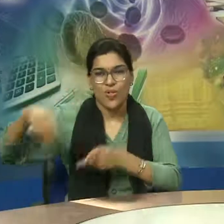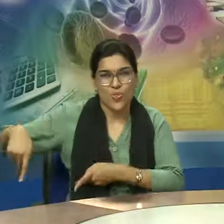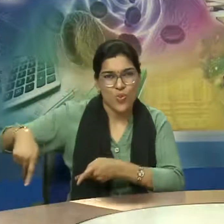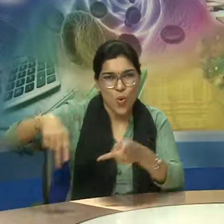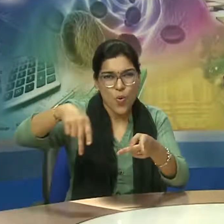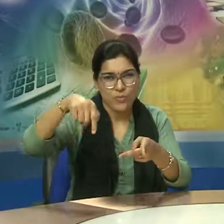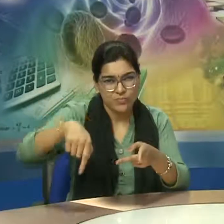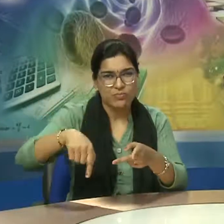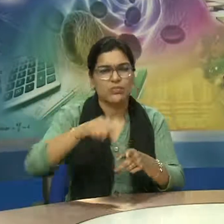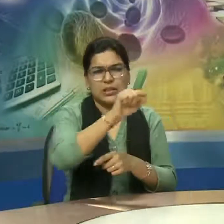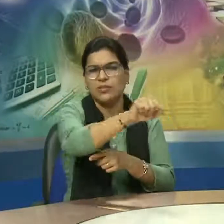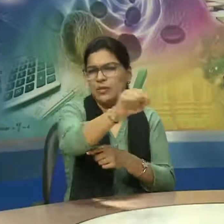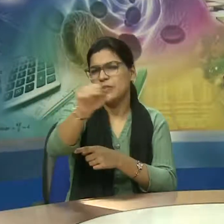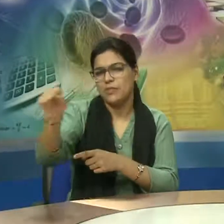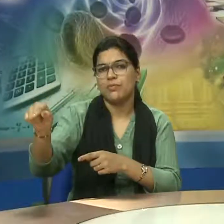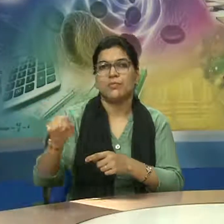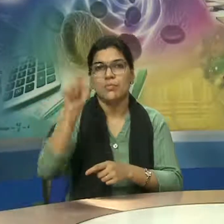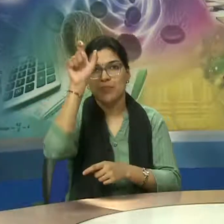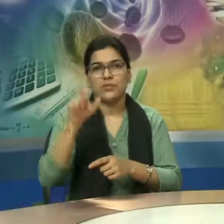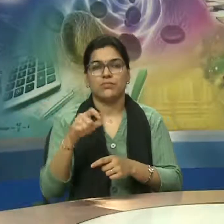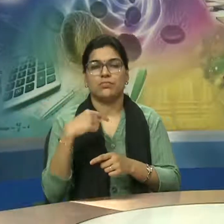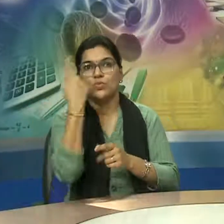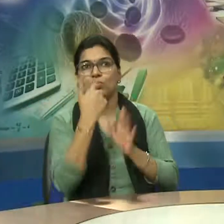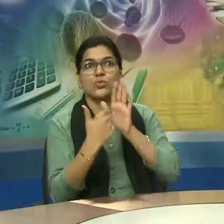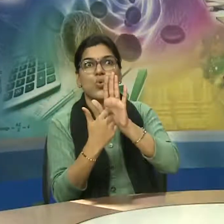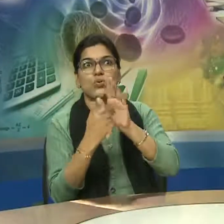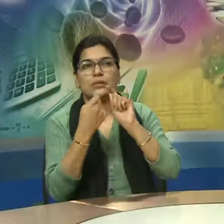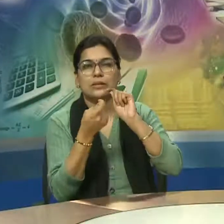office compared to the behavior